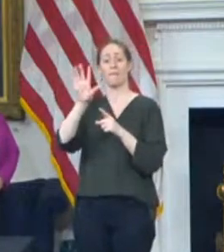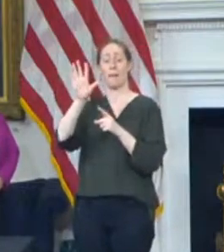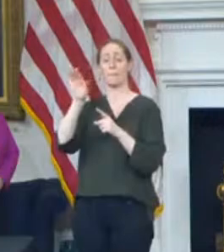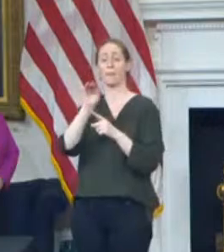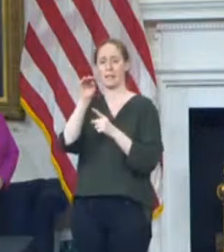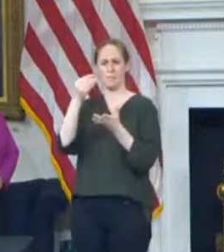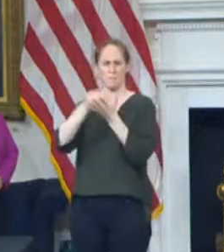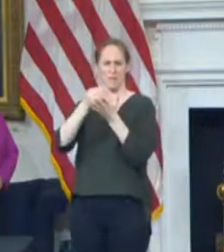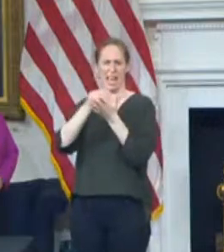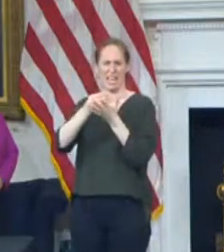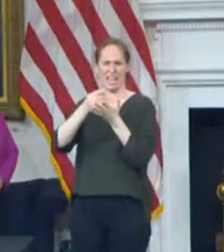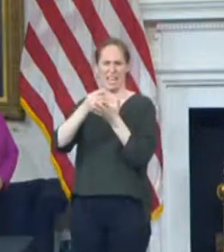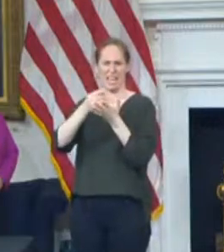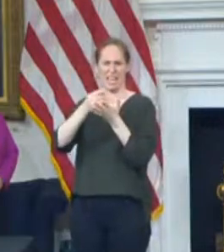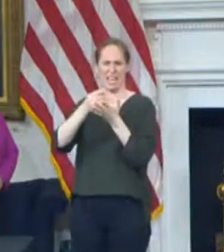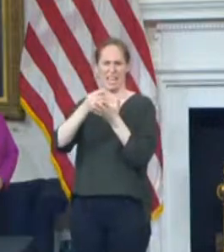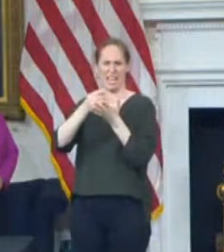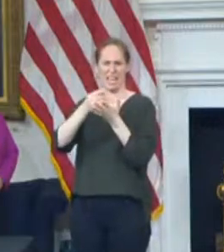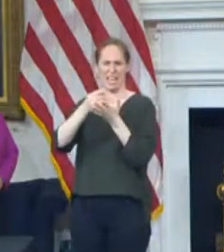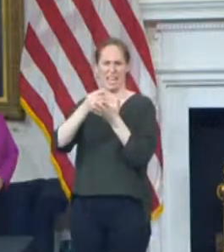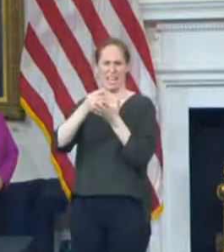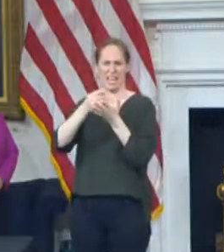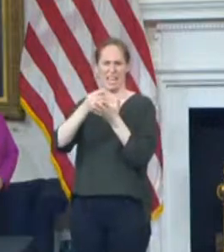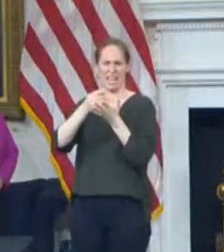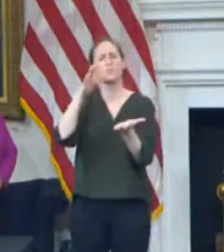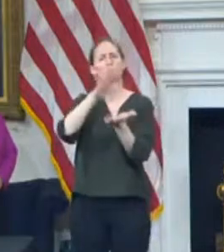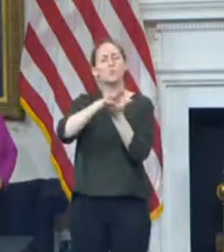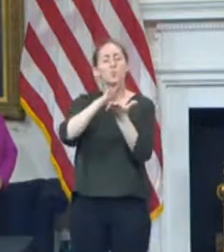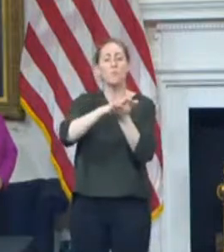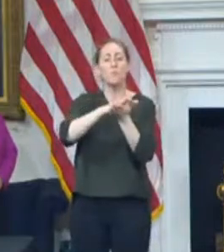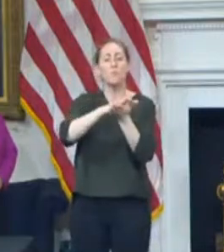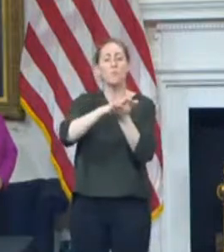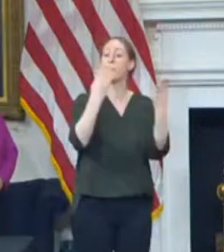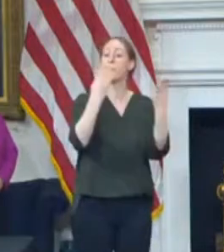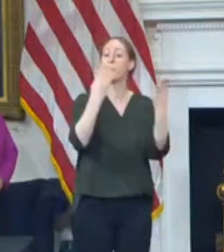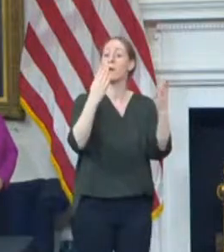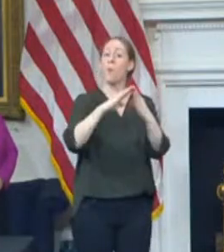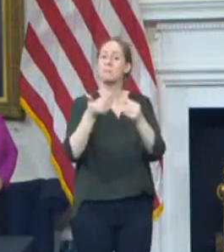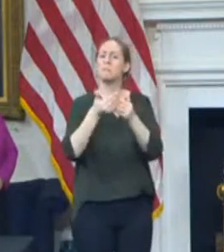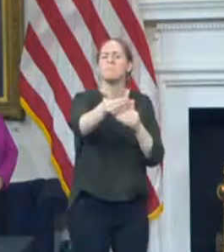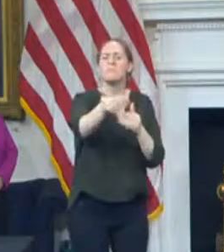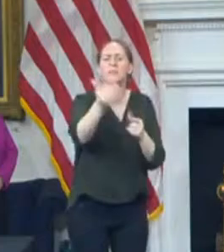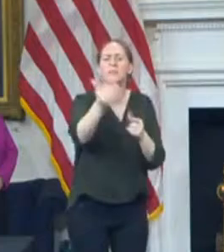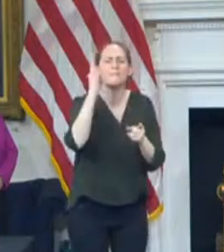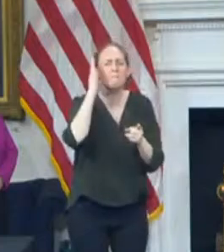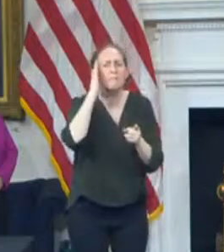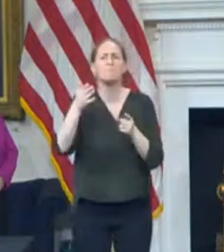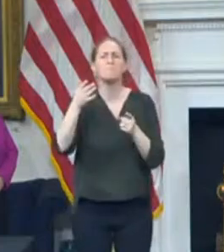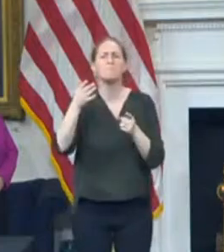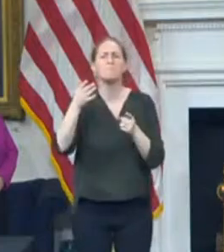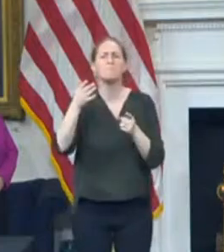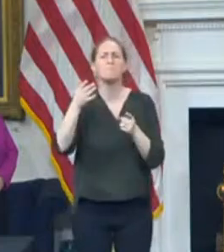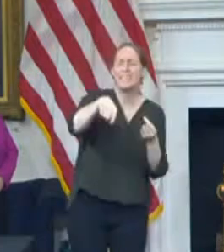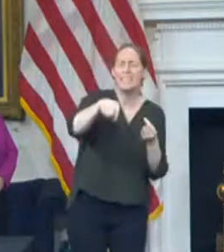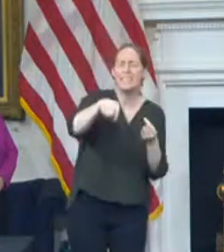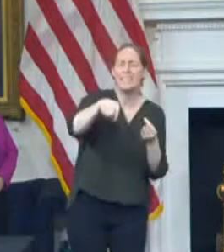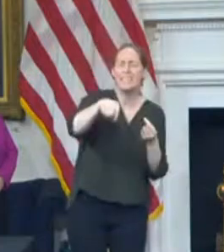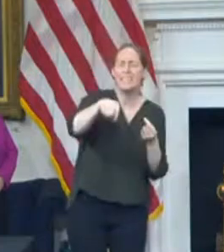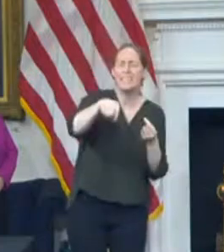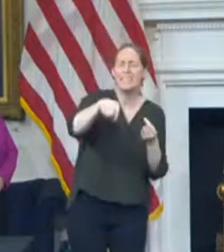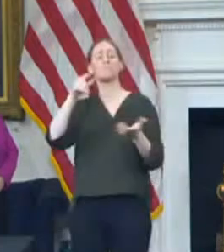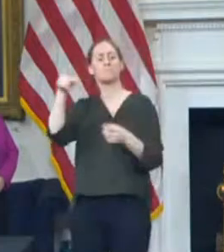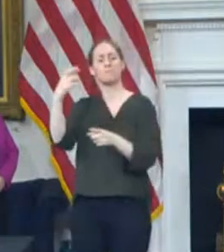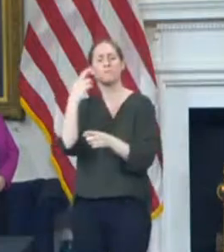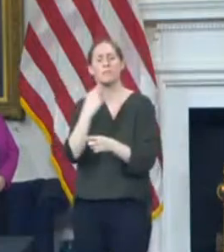in CARES Act funding will be utilized to help public schools prepare to reopen and to provide